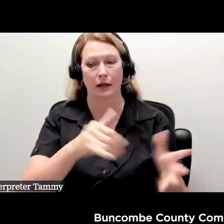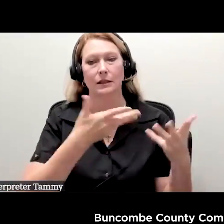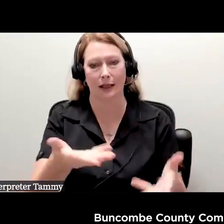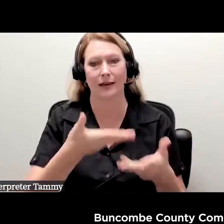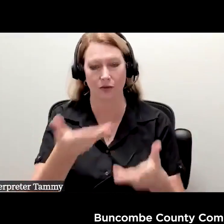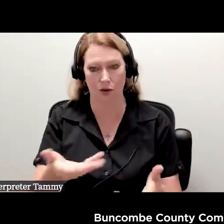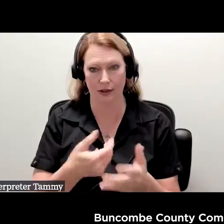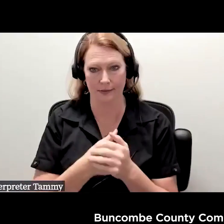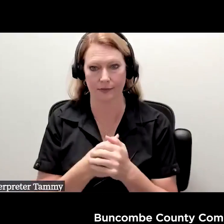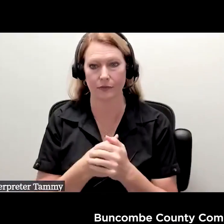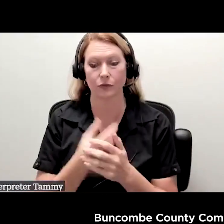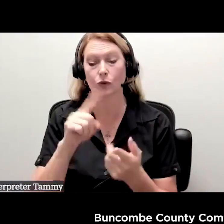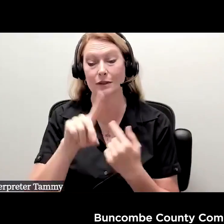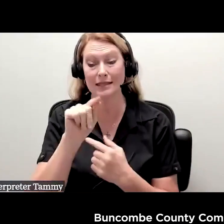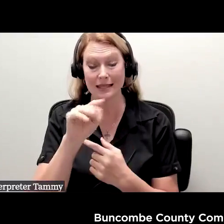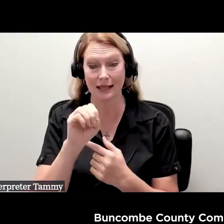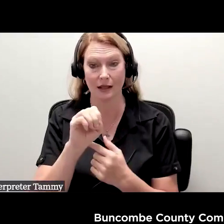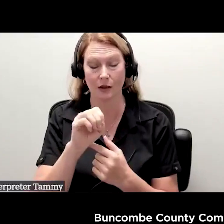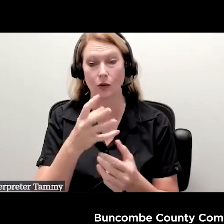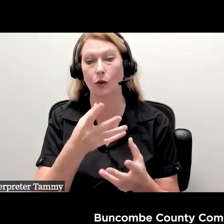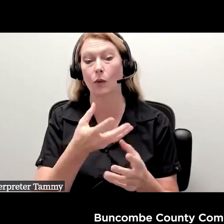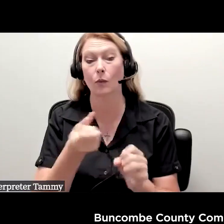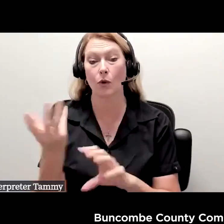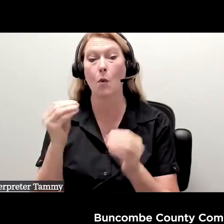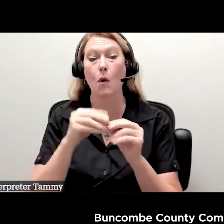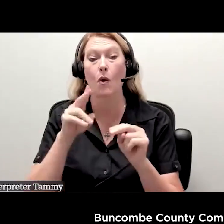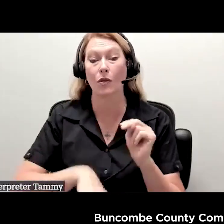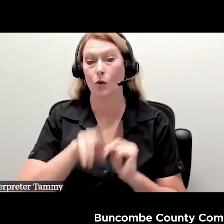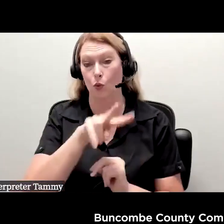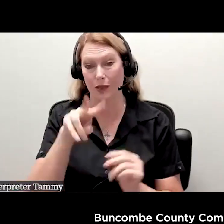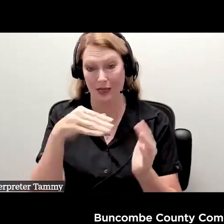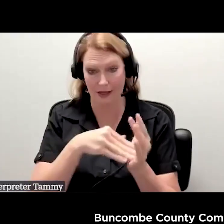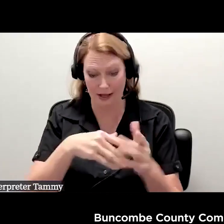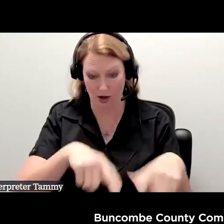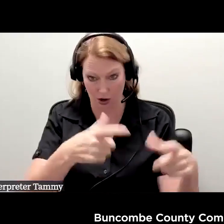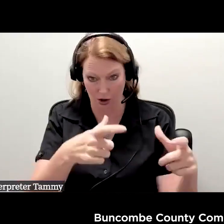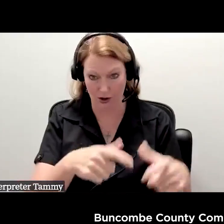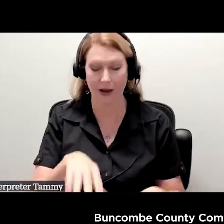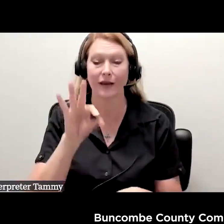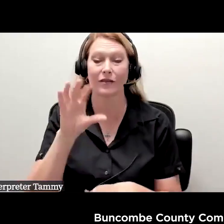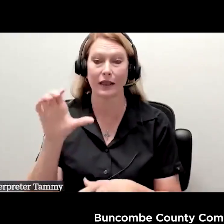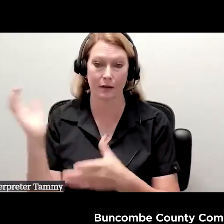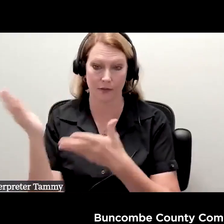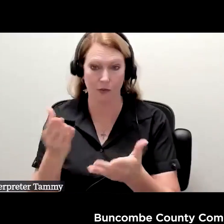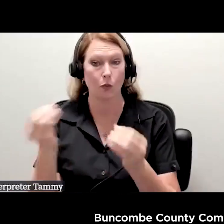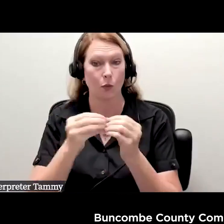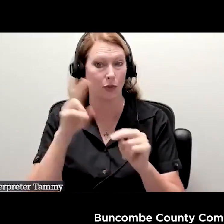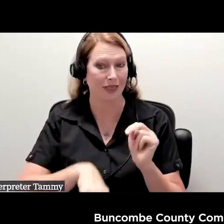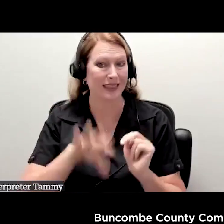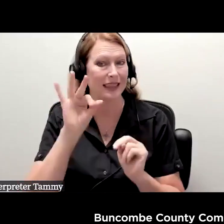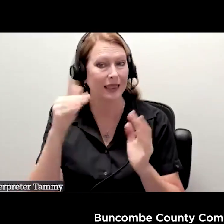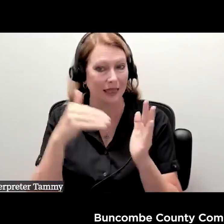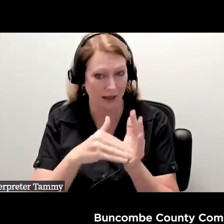To date, WastePro has removed more than 22,000 carts, and FCC has delivered more than 19,000